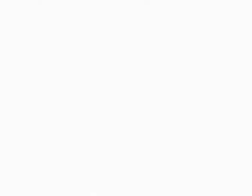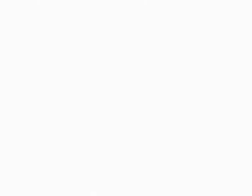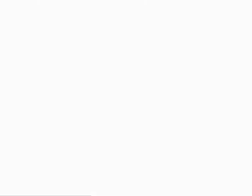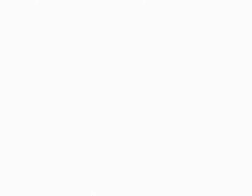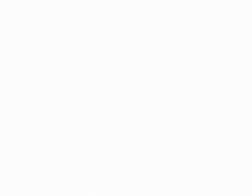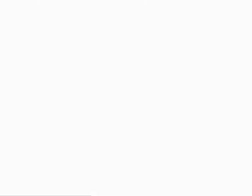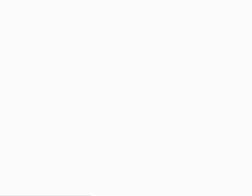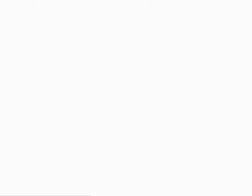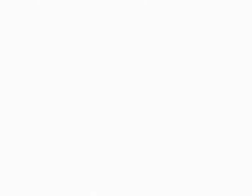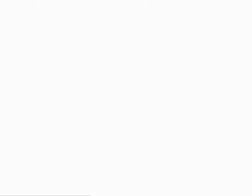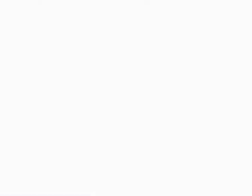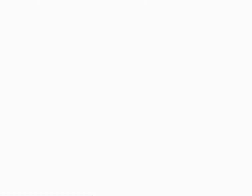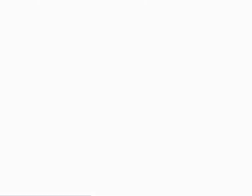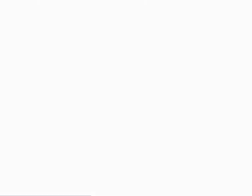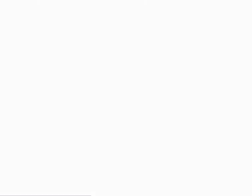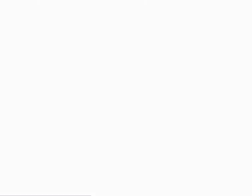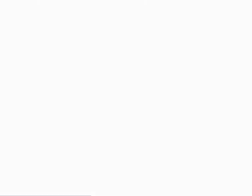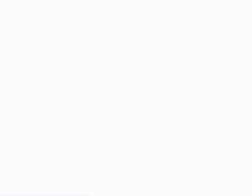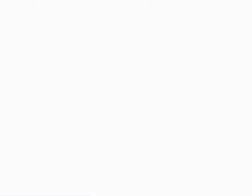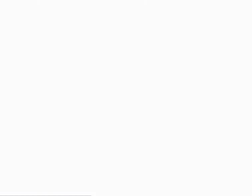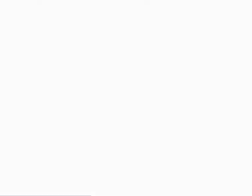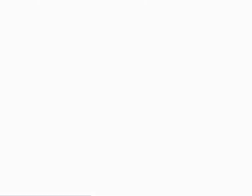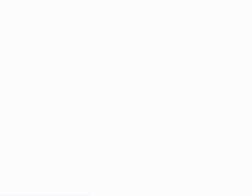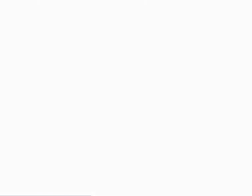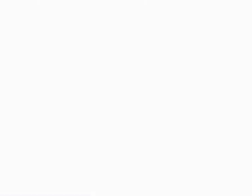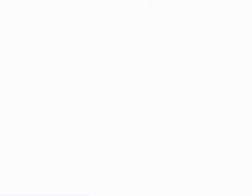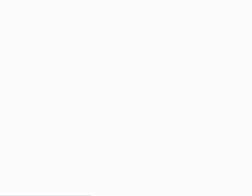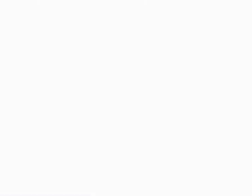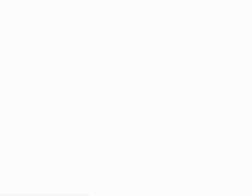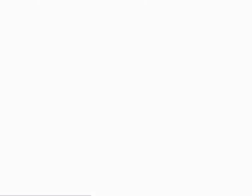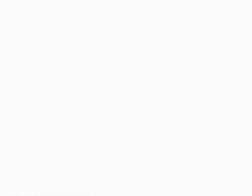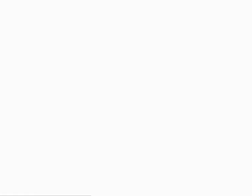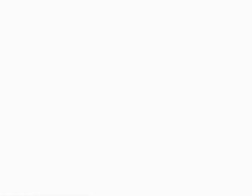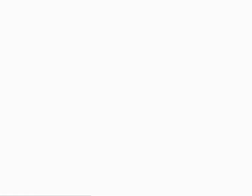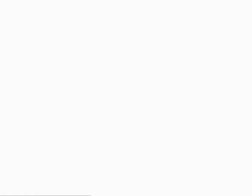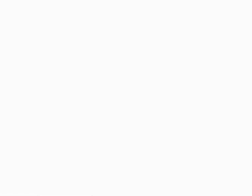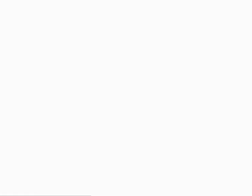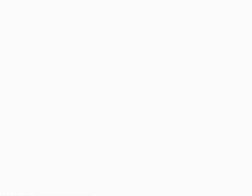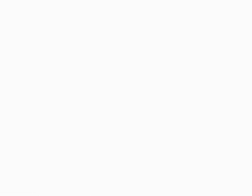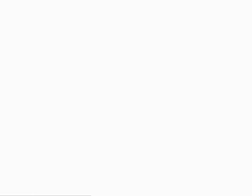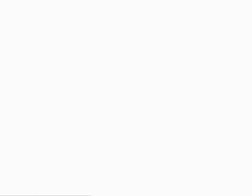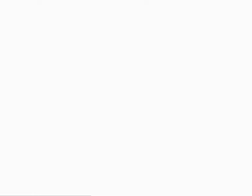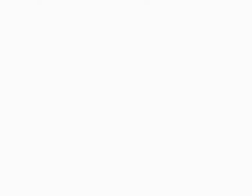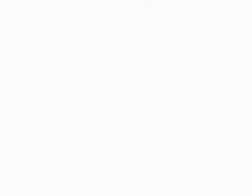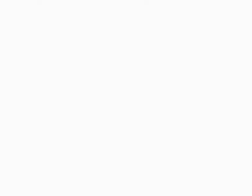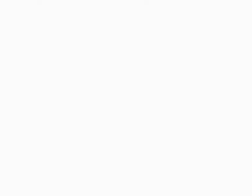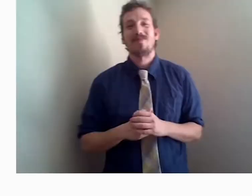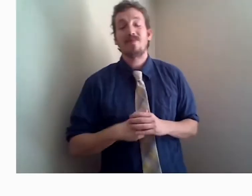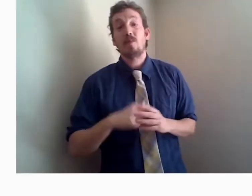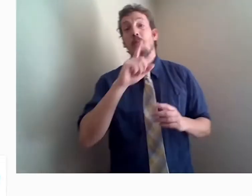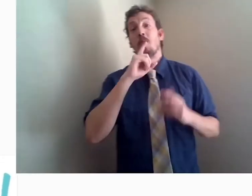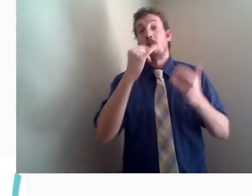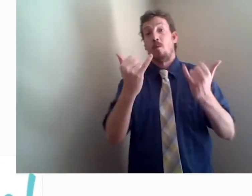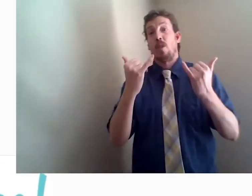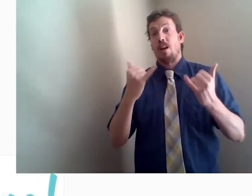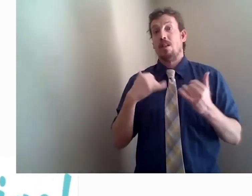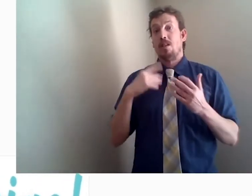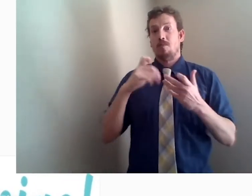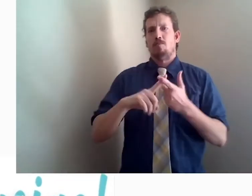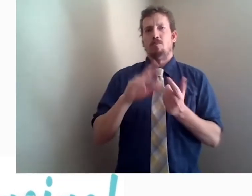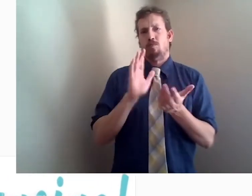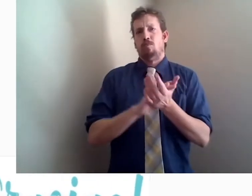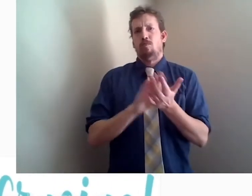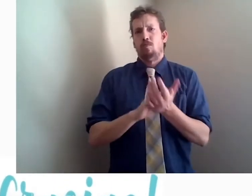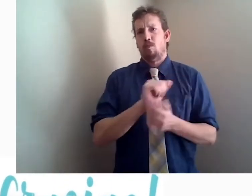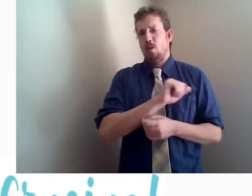I've got other stories, but I'll save that for another time. The words family and gracias enter the screen